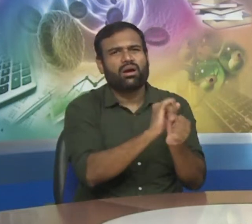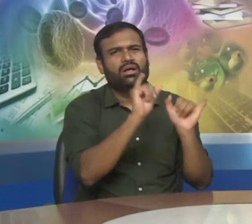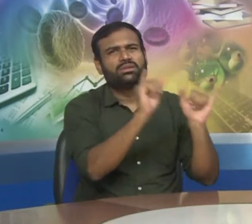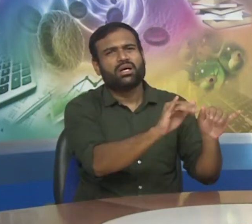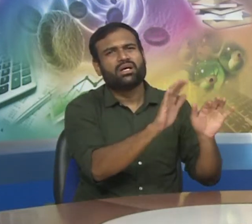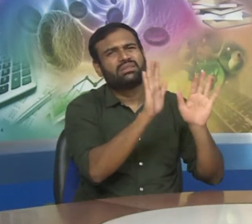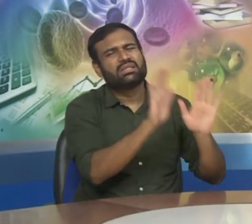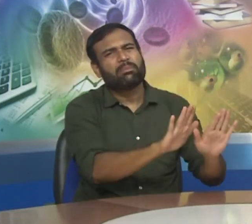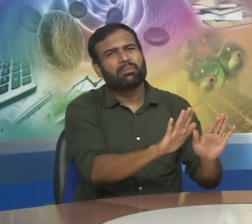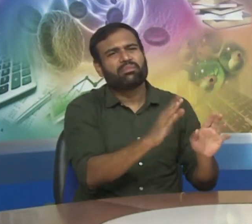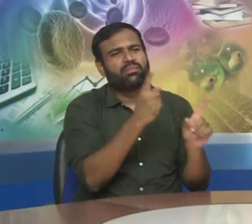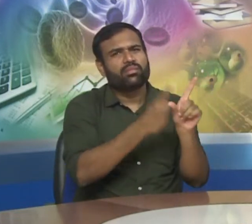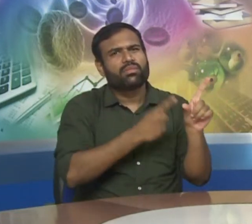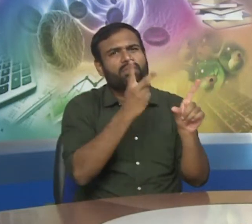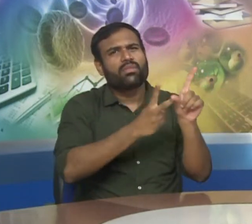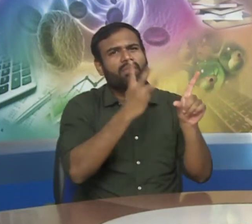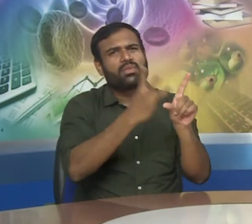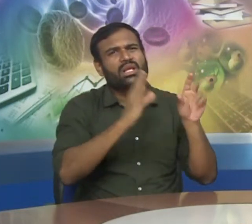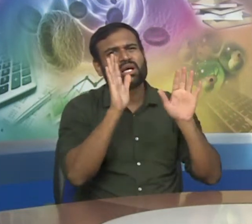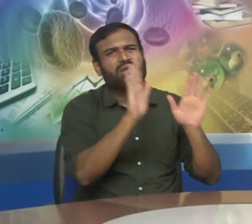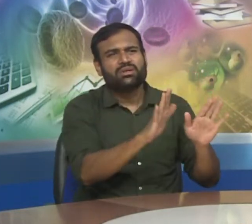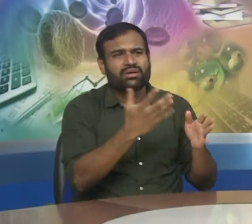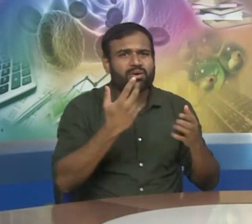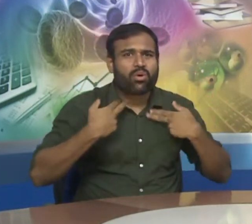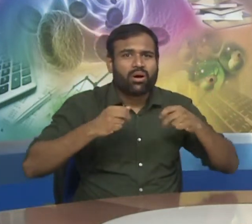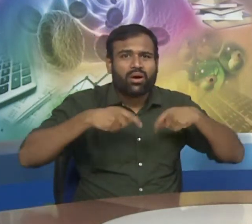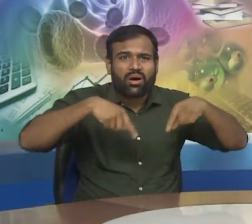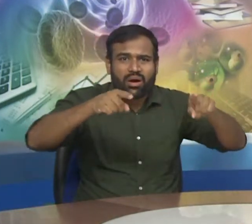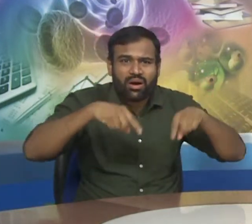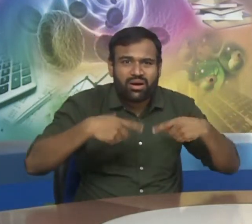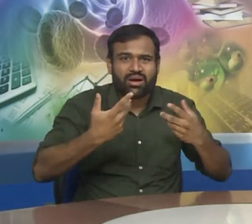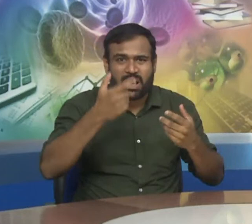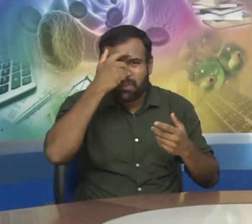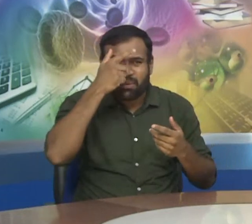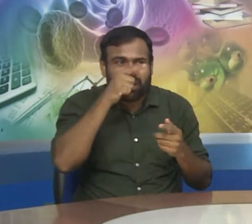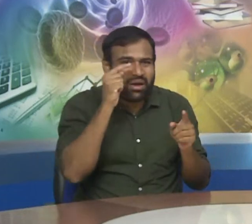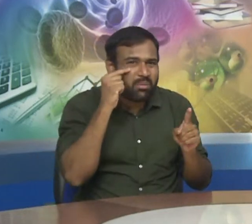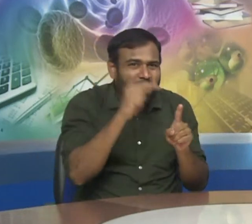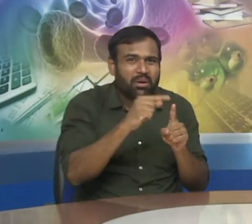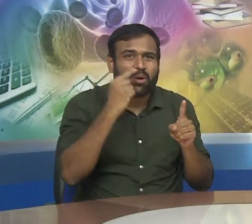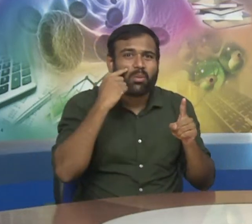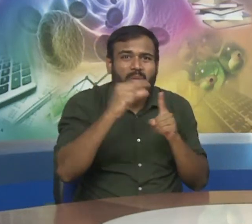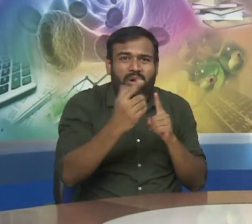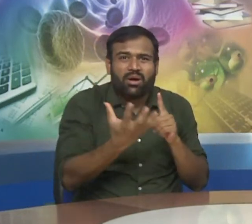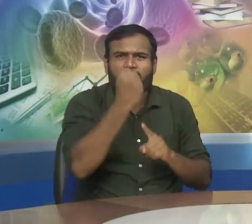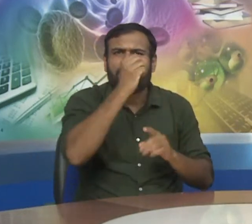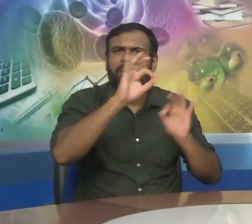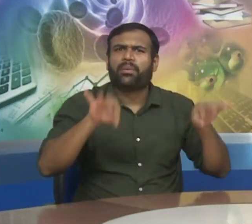personal liberty, which could not be curbed due to judicial or bureaucratic inefficiency.